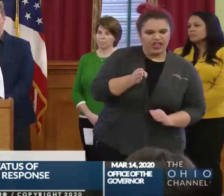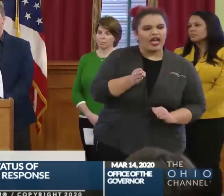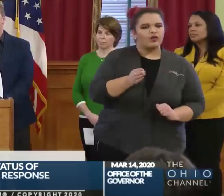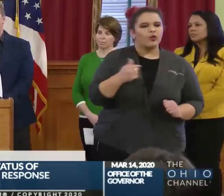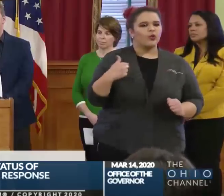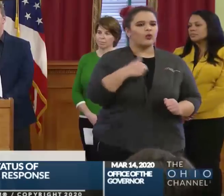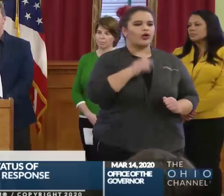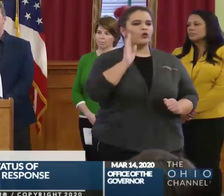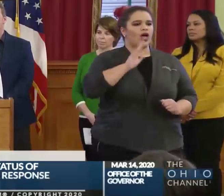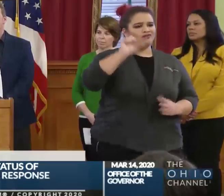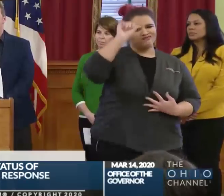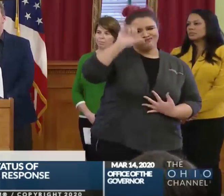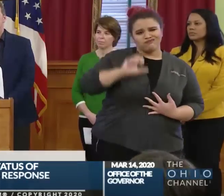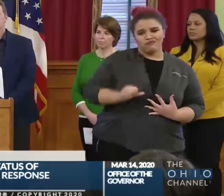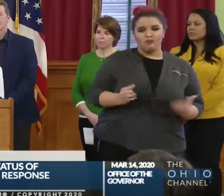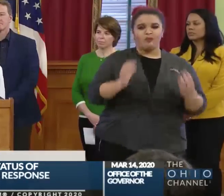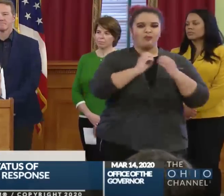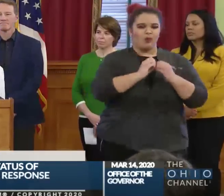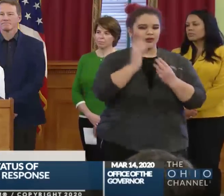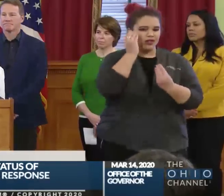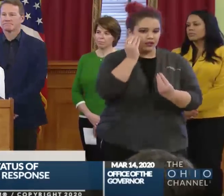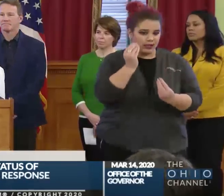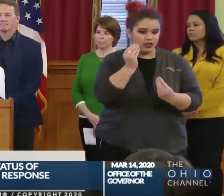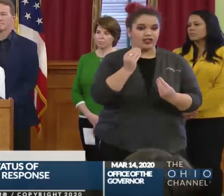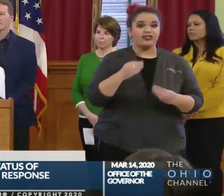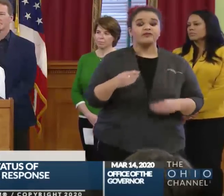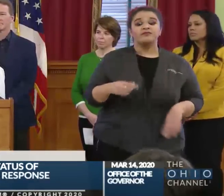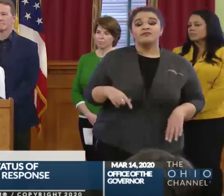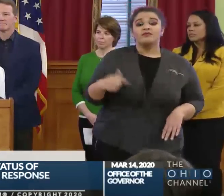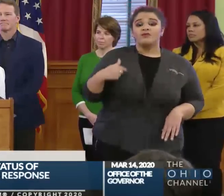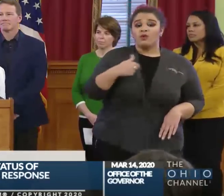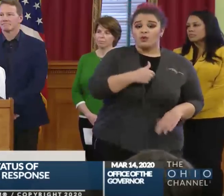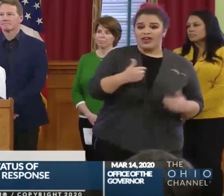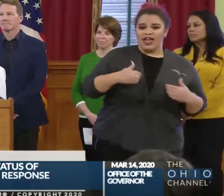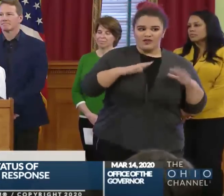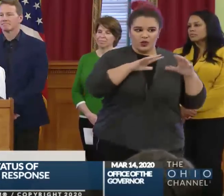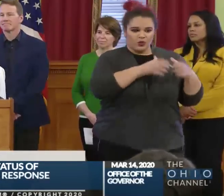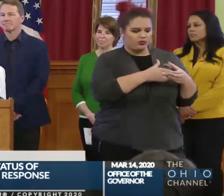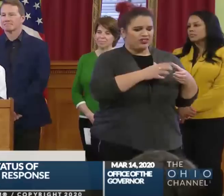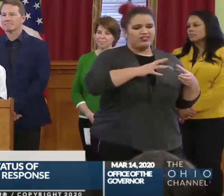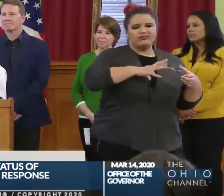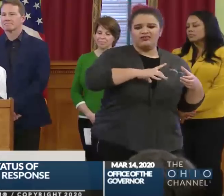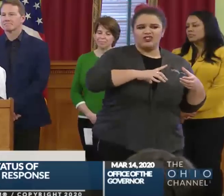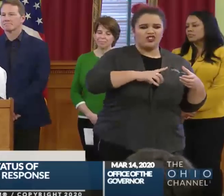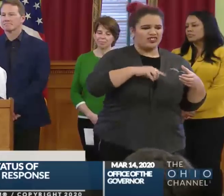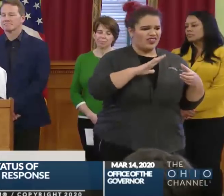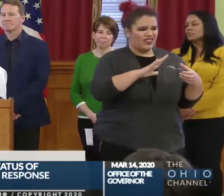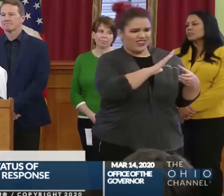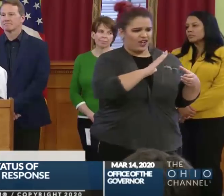We have a group of, again, it's been just a privilege to witness the ingenuity and creativity, but all the hospitals are working